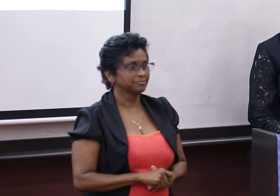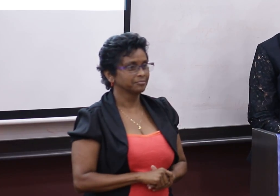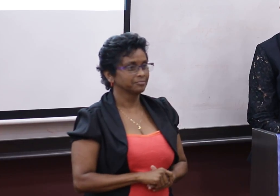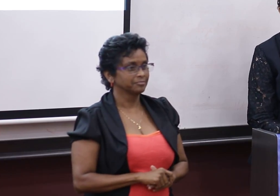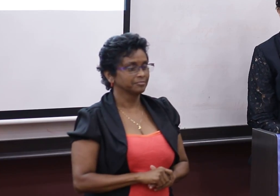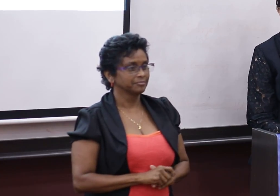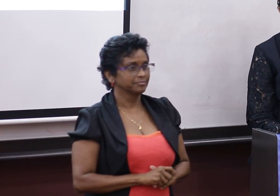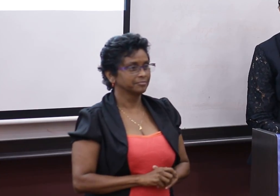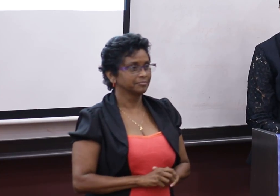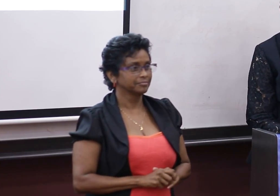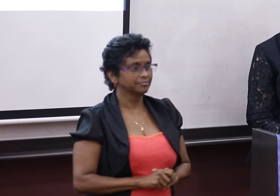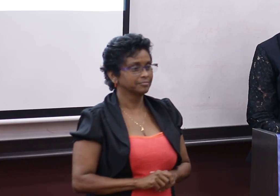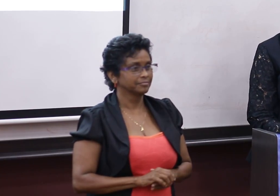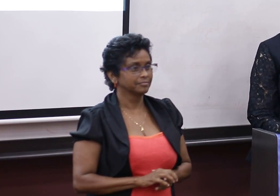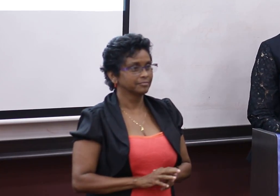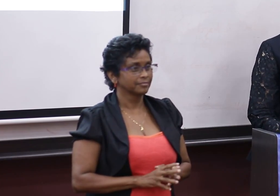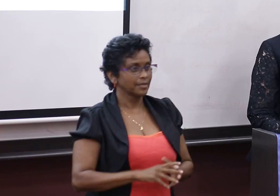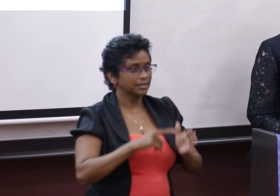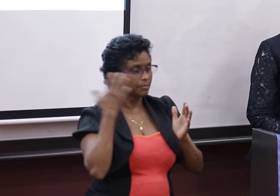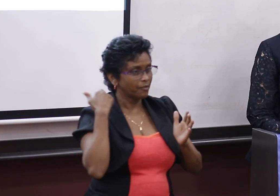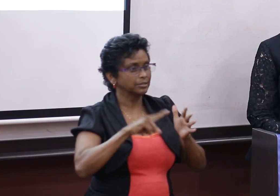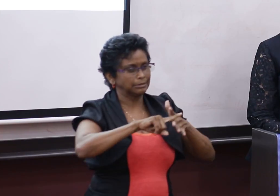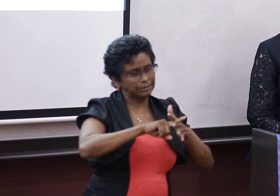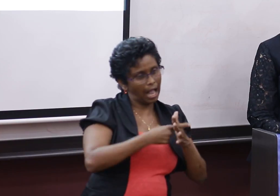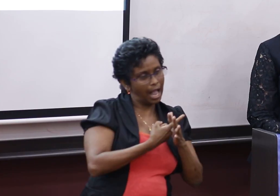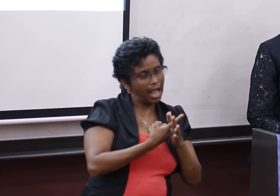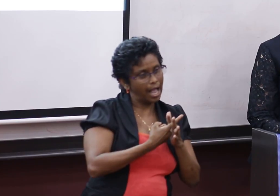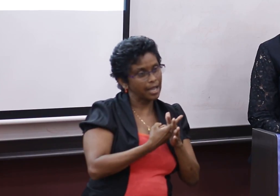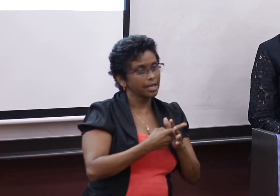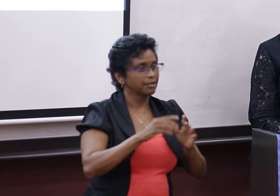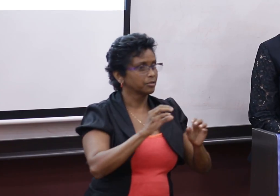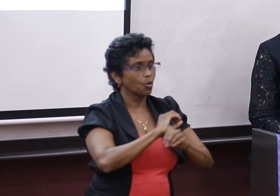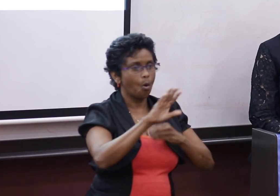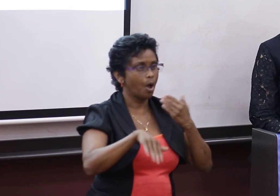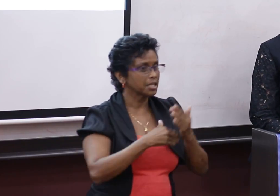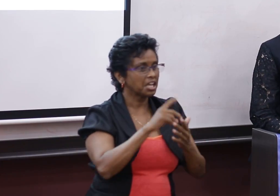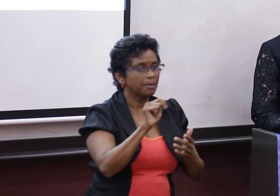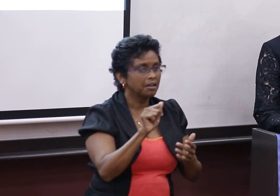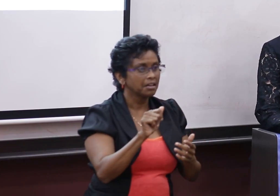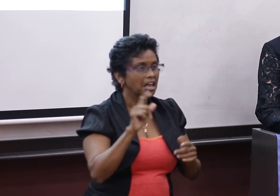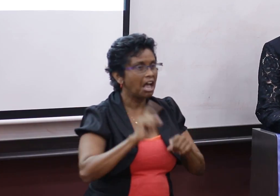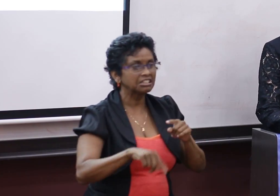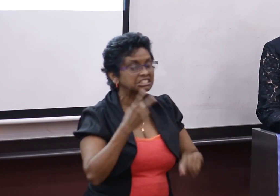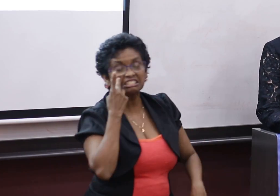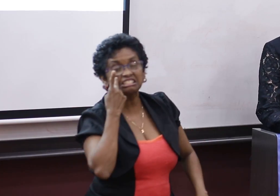As was mentioned at the beginning, not every disability is visible.